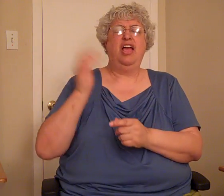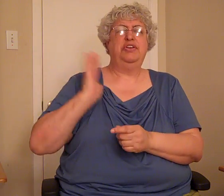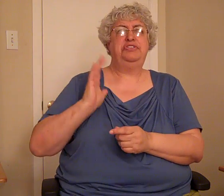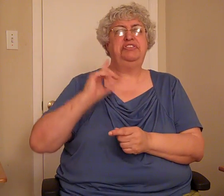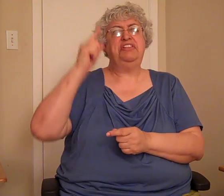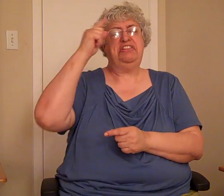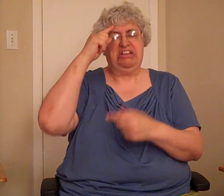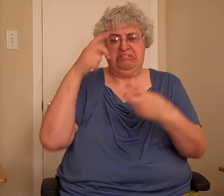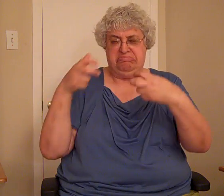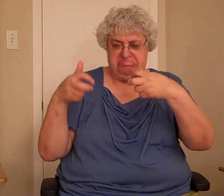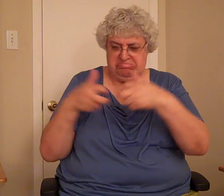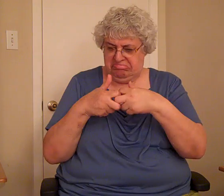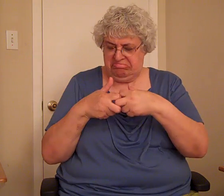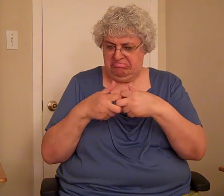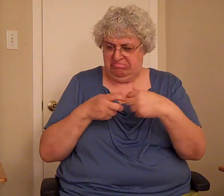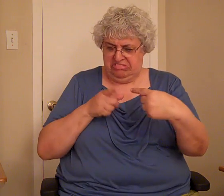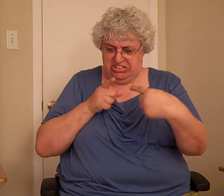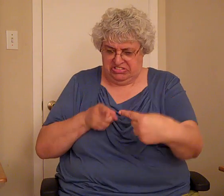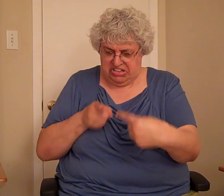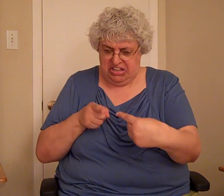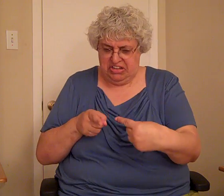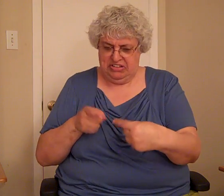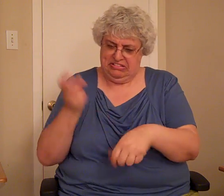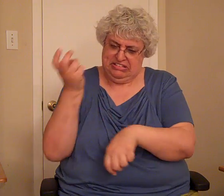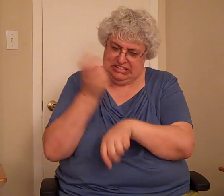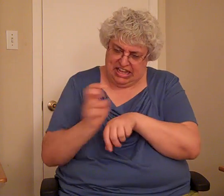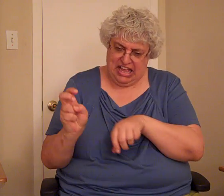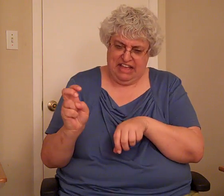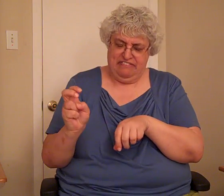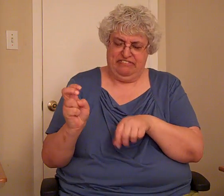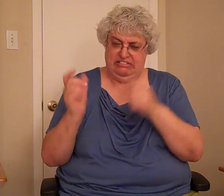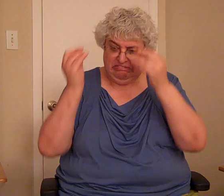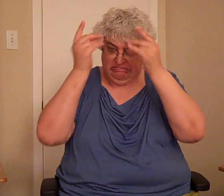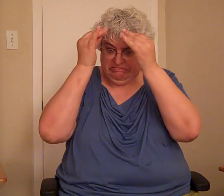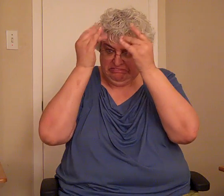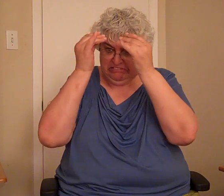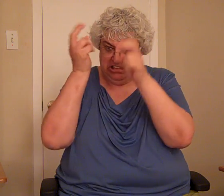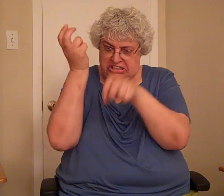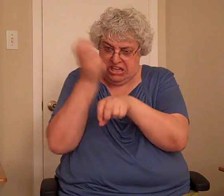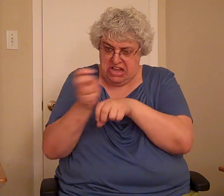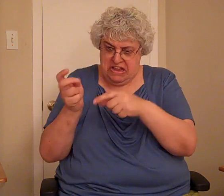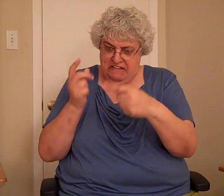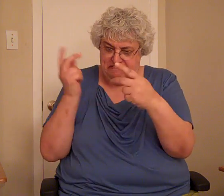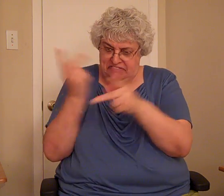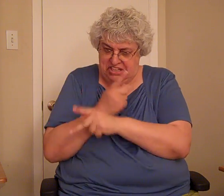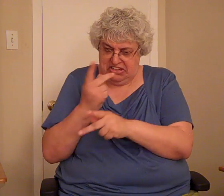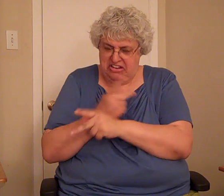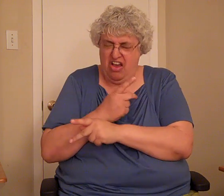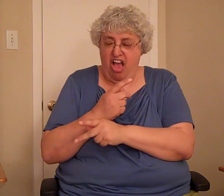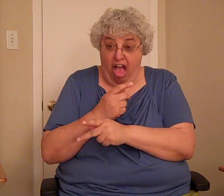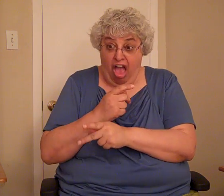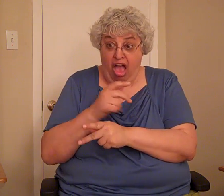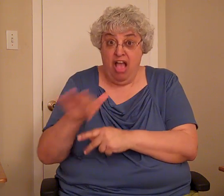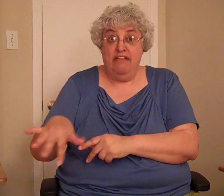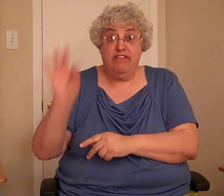hard and so difficult and grind over it, and then I came to a discovery, it's like, it ain't that hard. It's not that